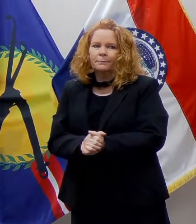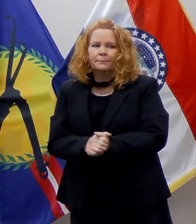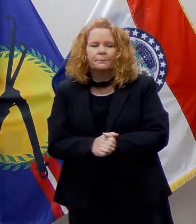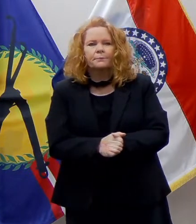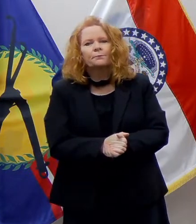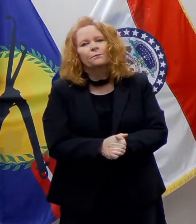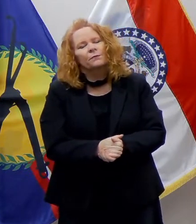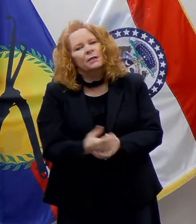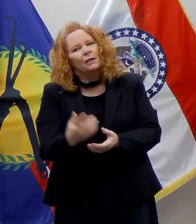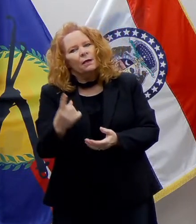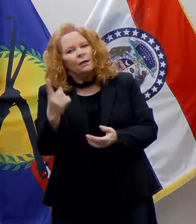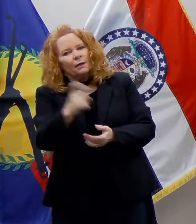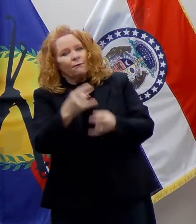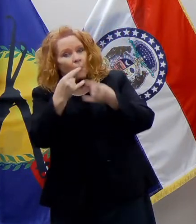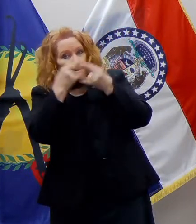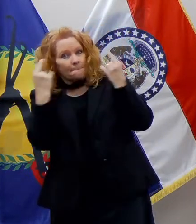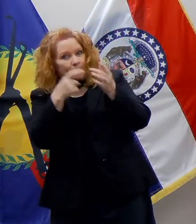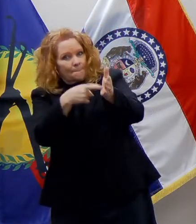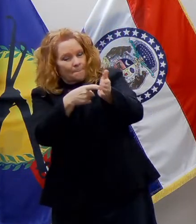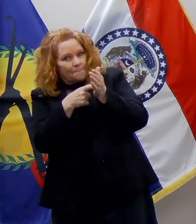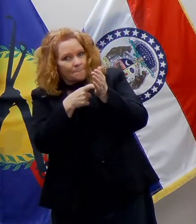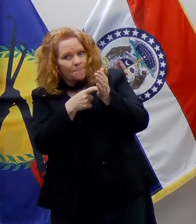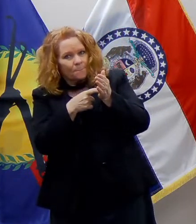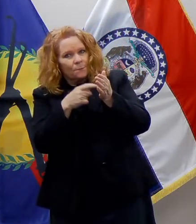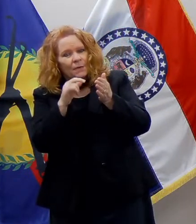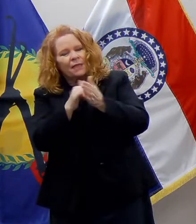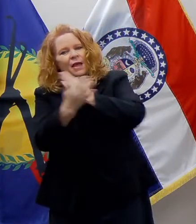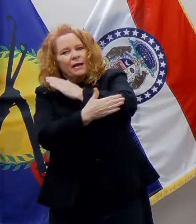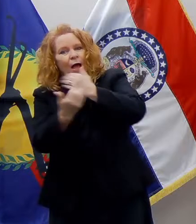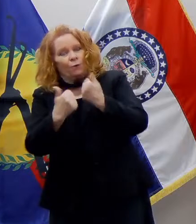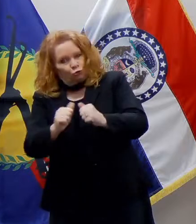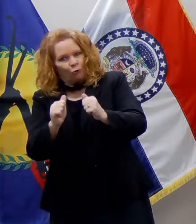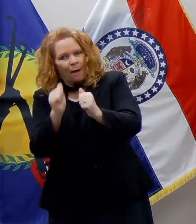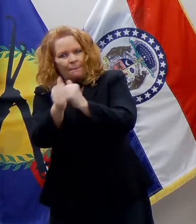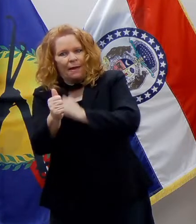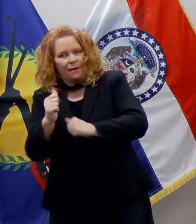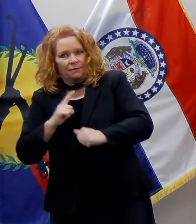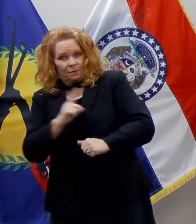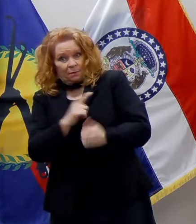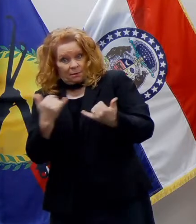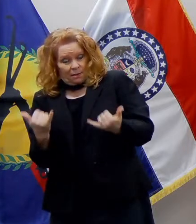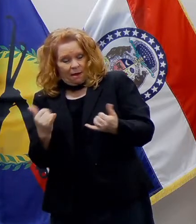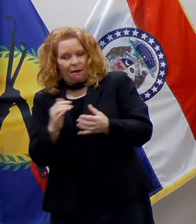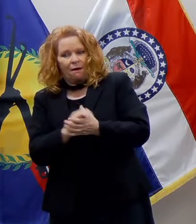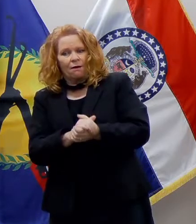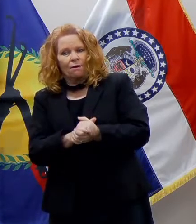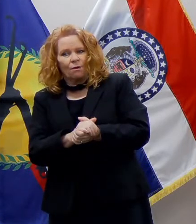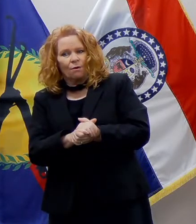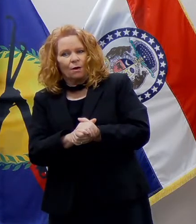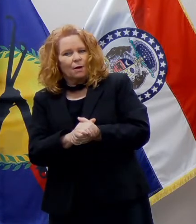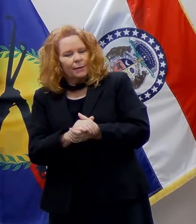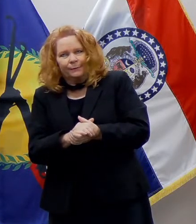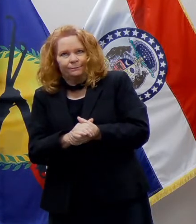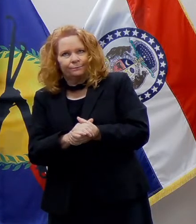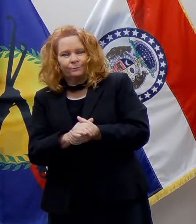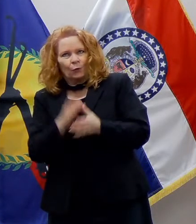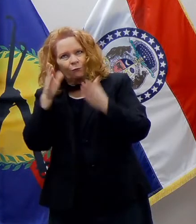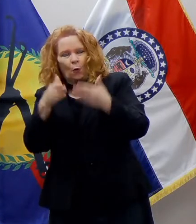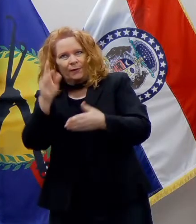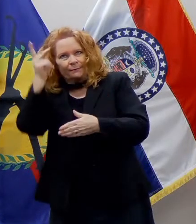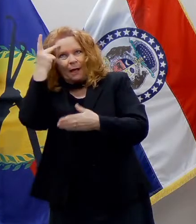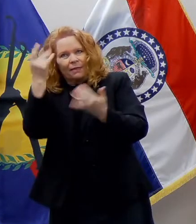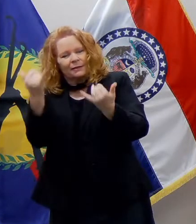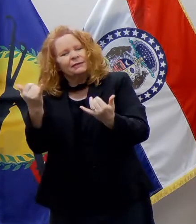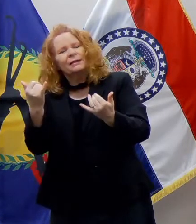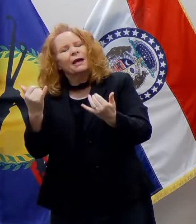As far as a mask mandate that the council could vote through legislation, a lot of that's come down to politics. What kind of